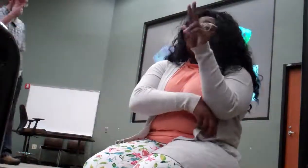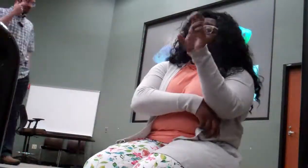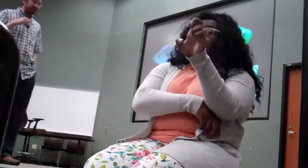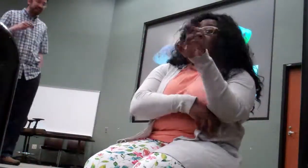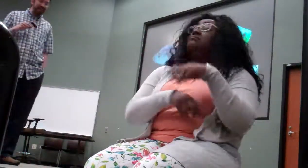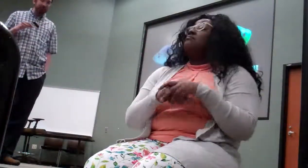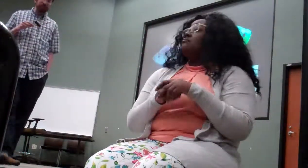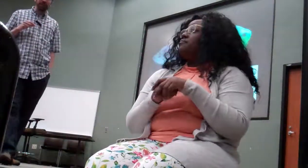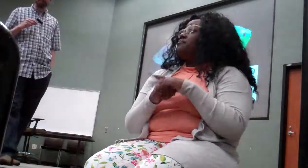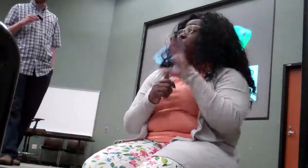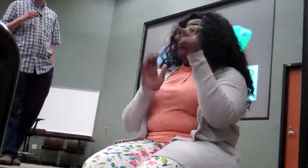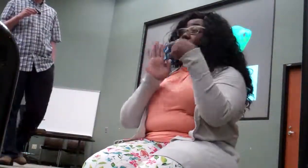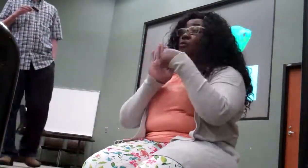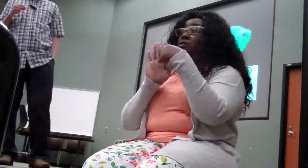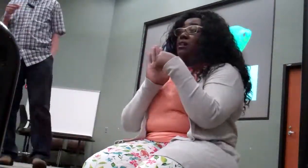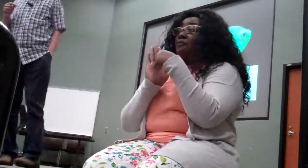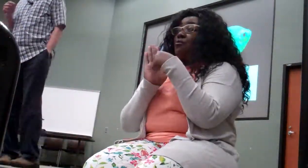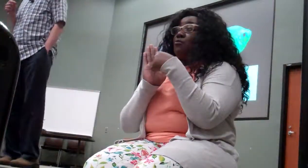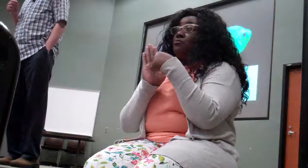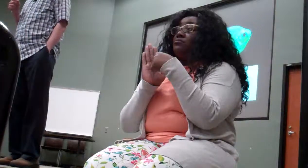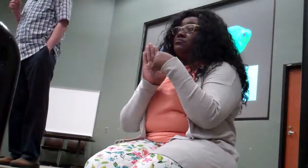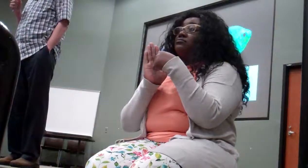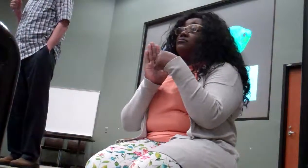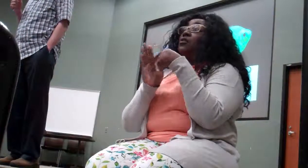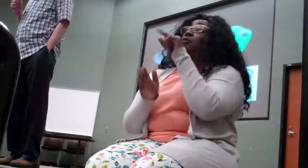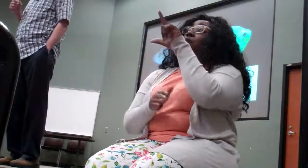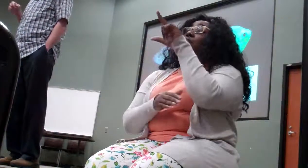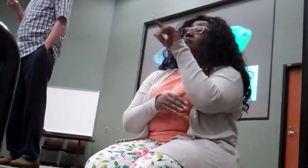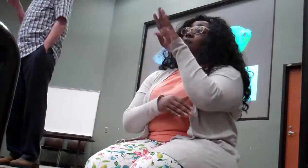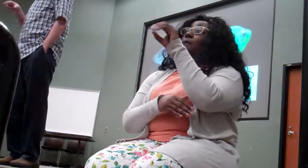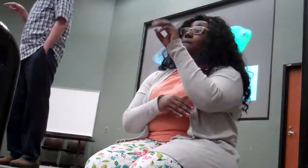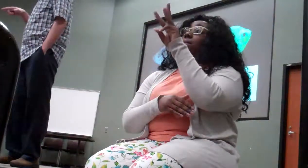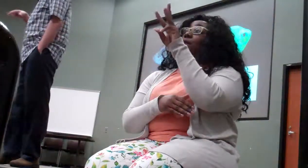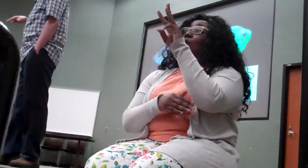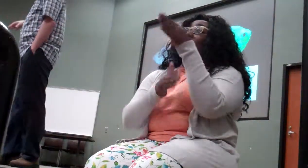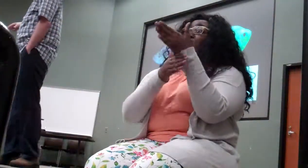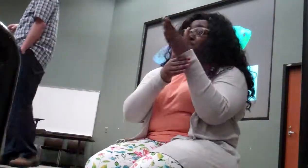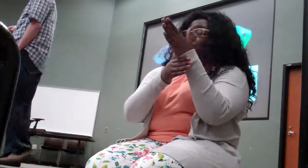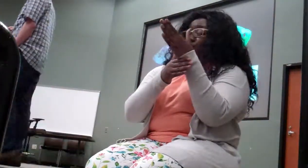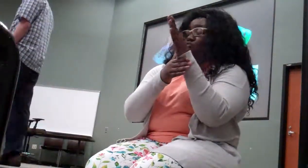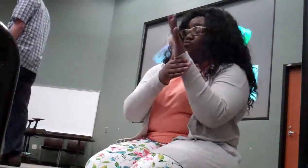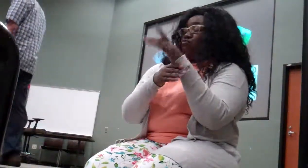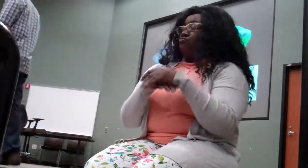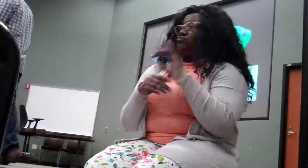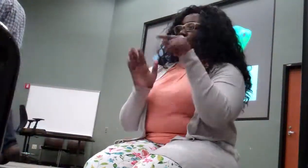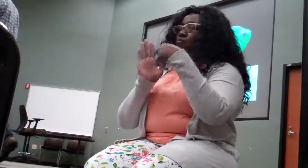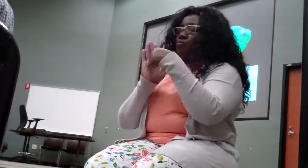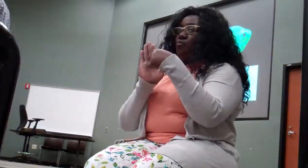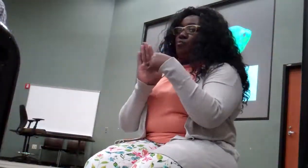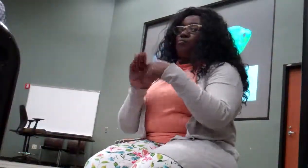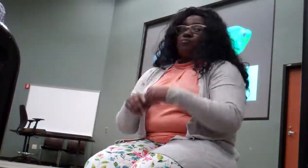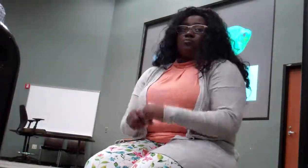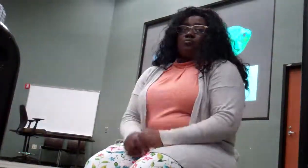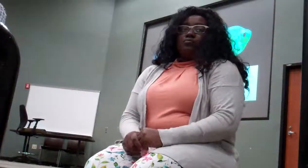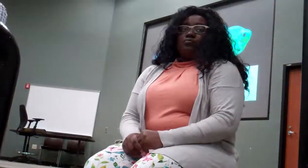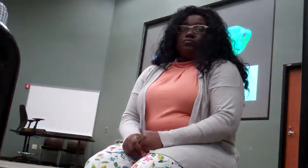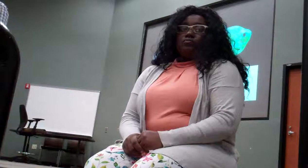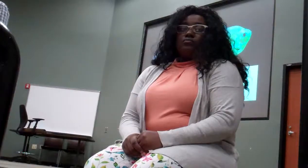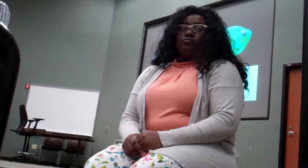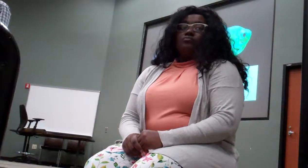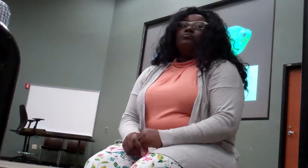And a great example of these are glowfish. Now, when I was in college, I wanted a